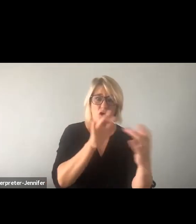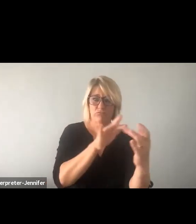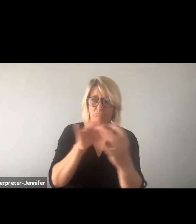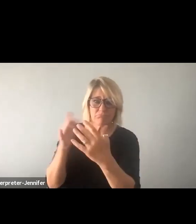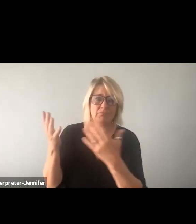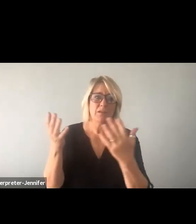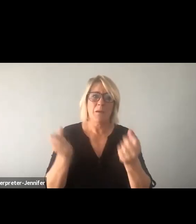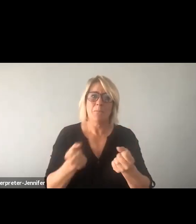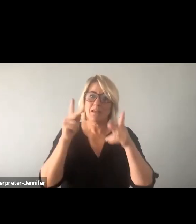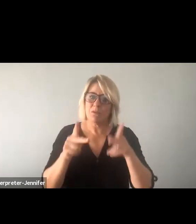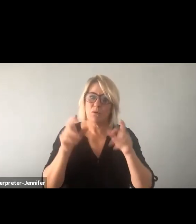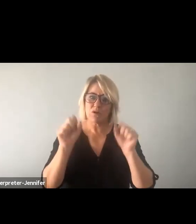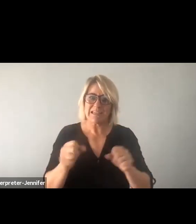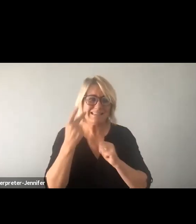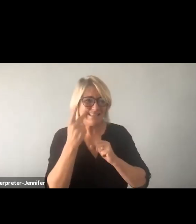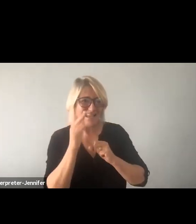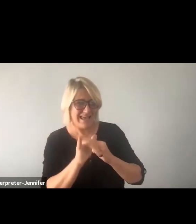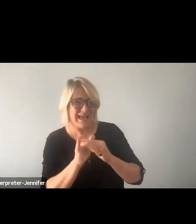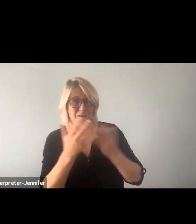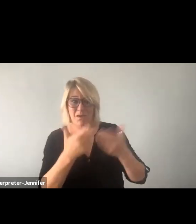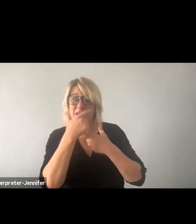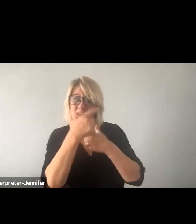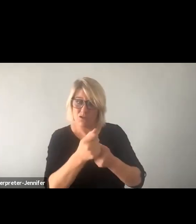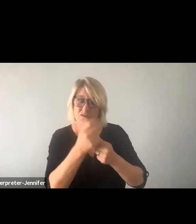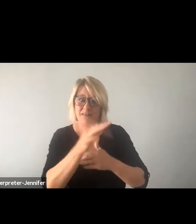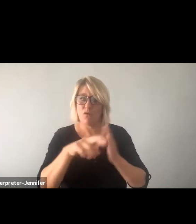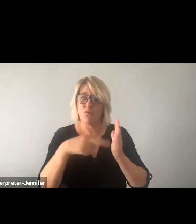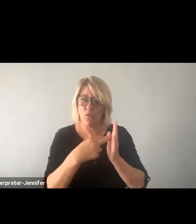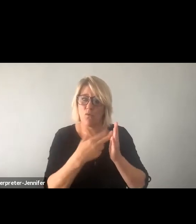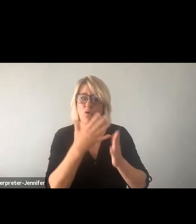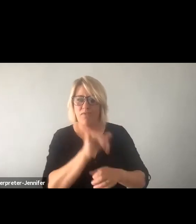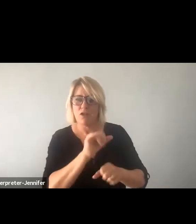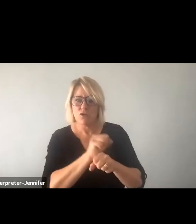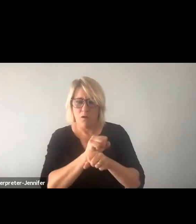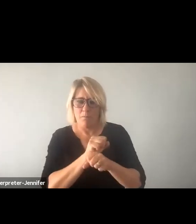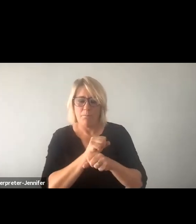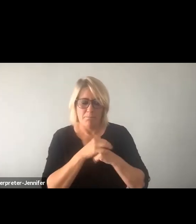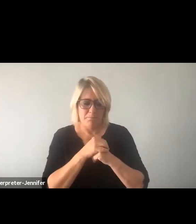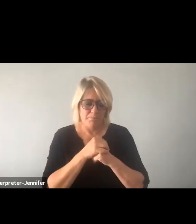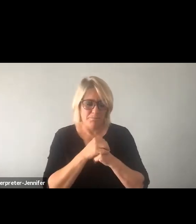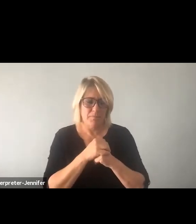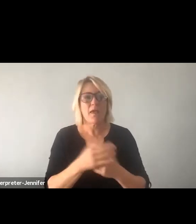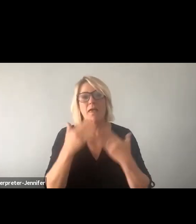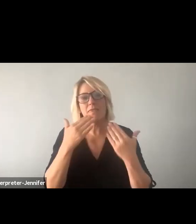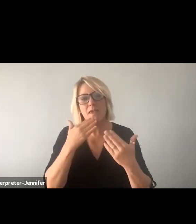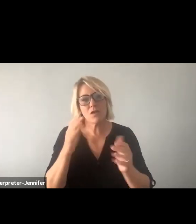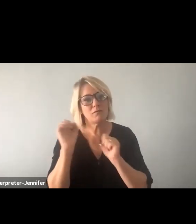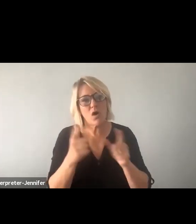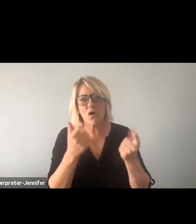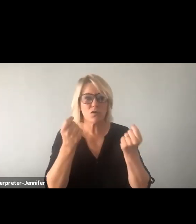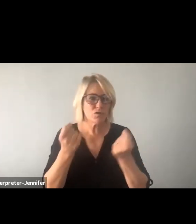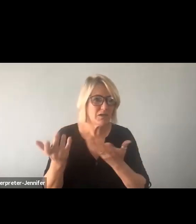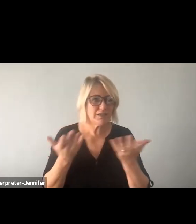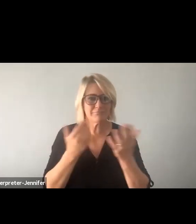as many people can see that may be interested in that can continue. So I thank you for all that you are doing